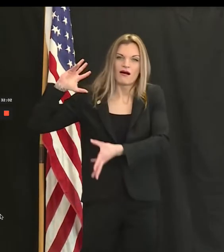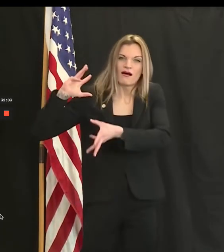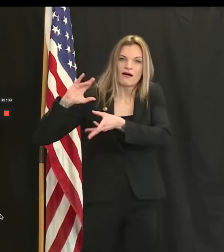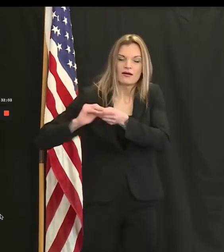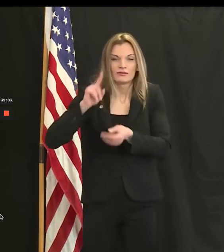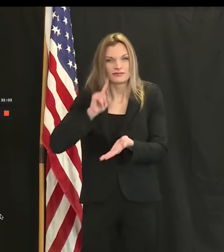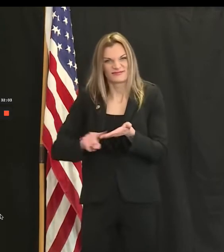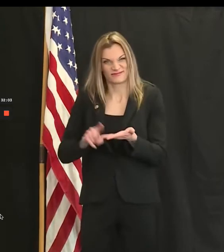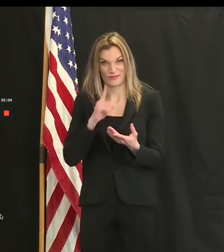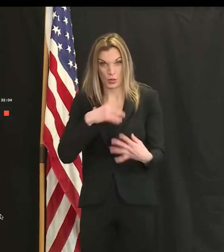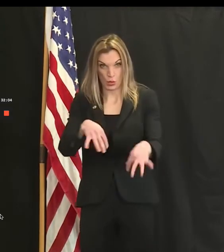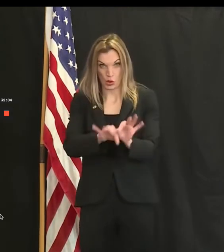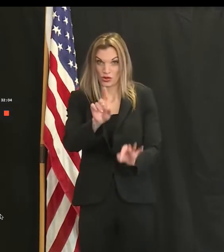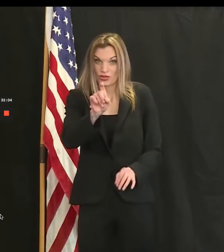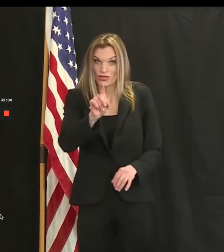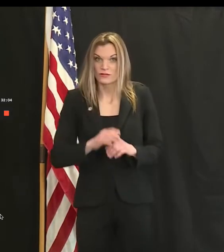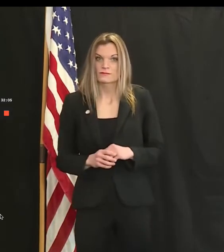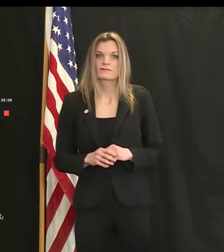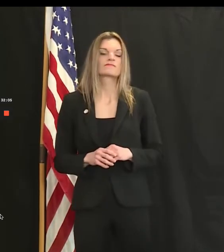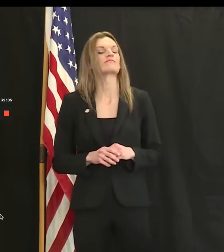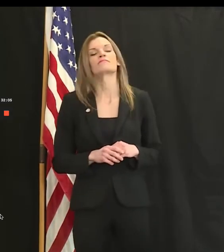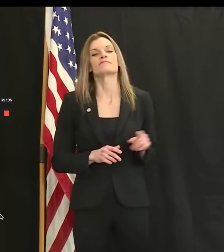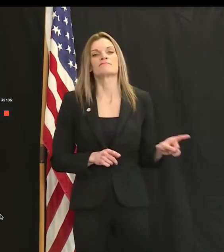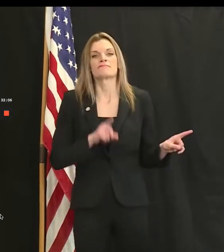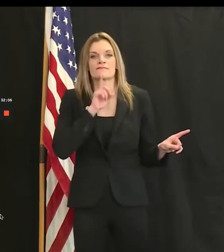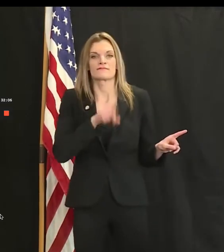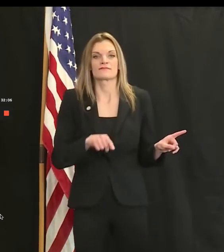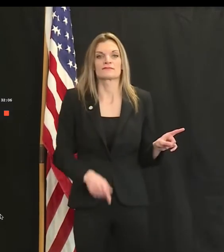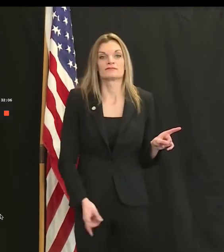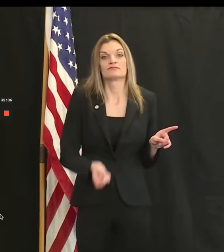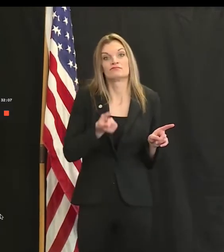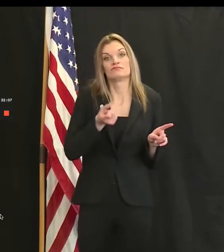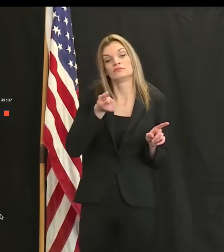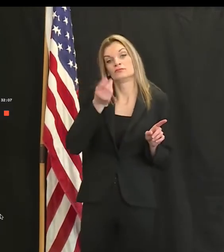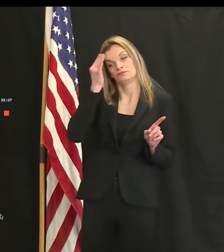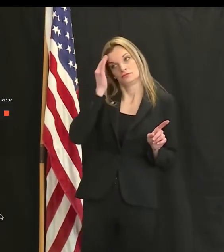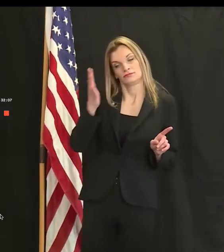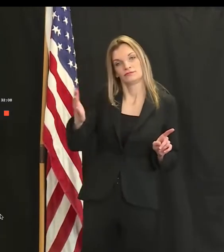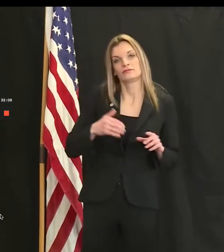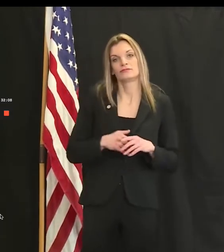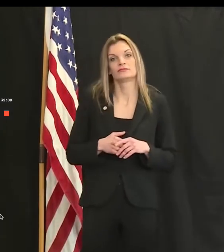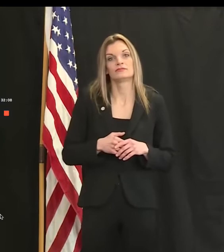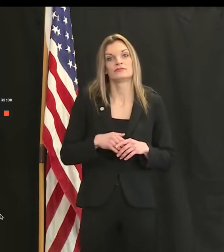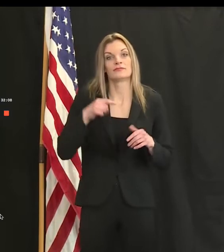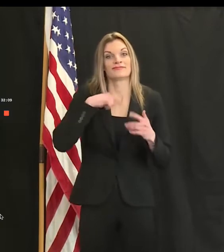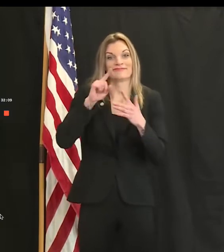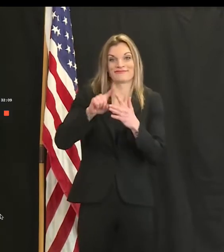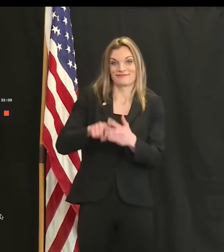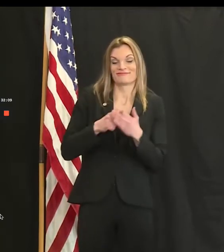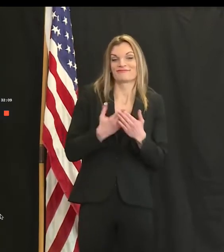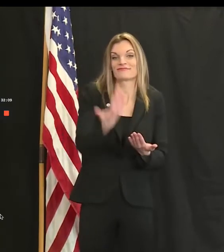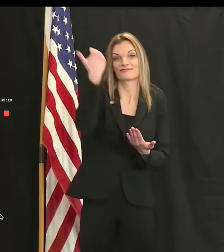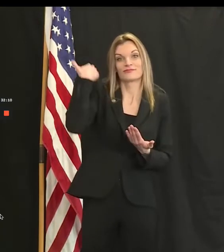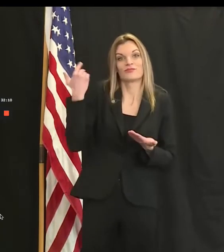Let me start by saying that when we started conducting this investigation as